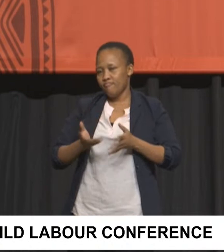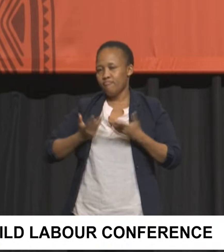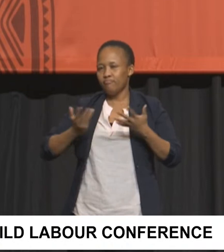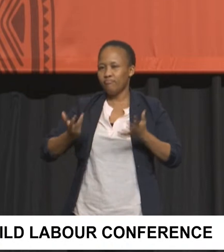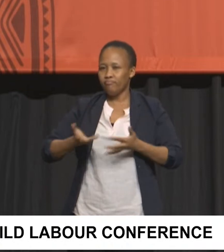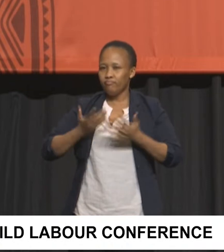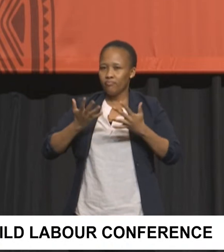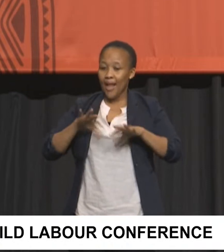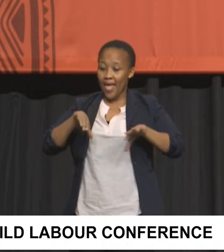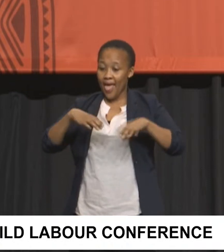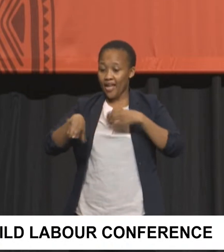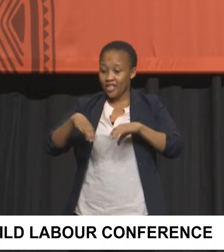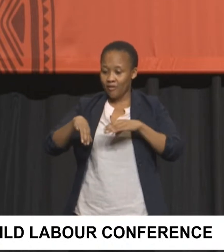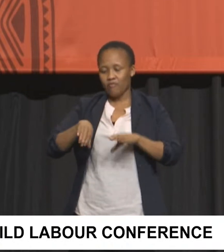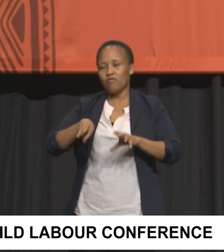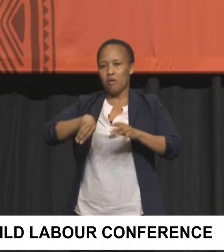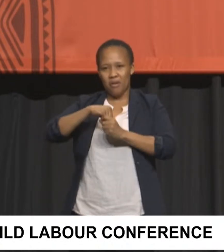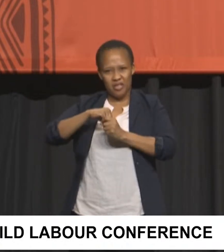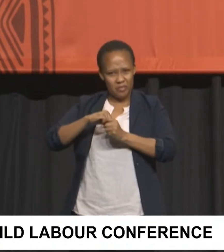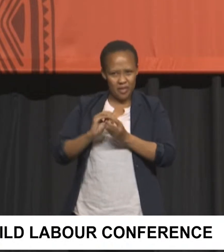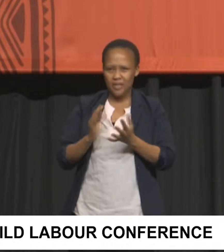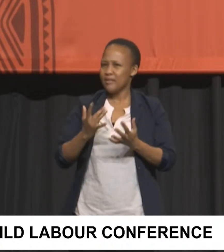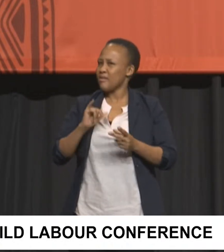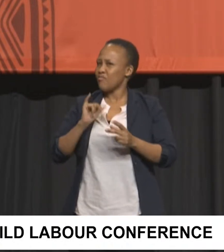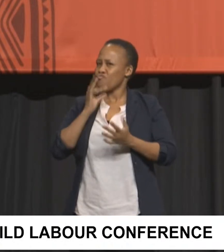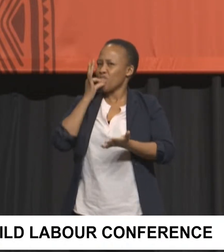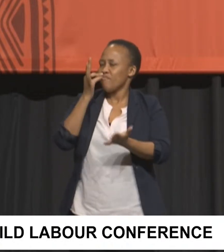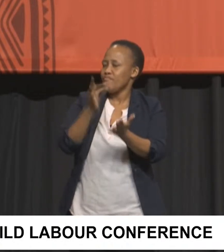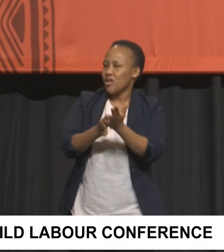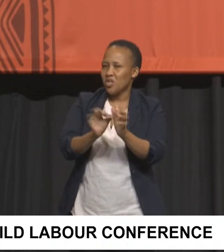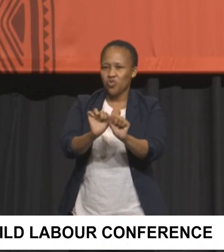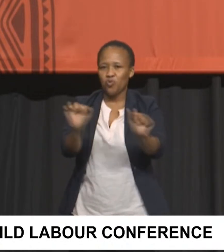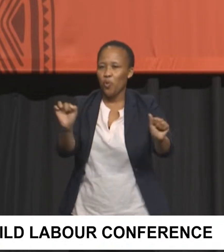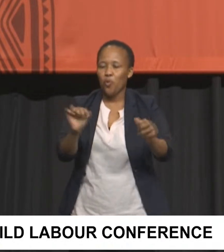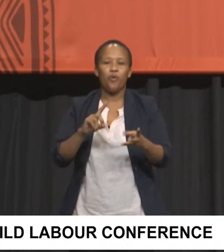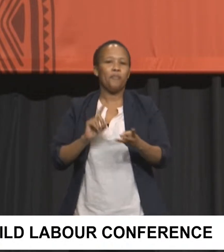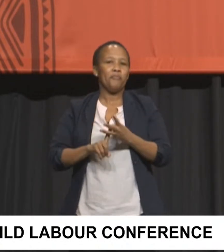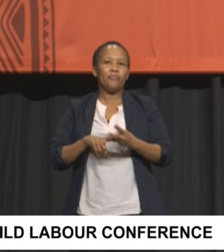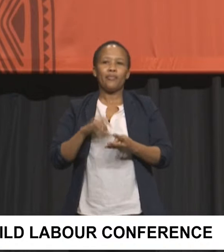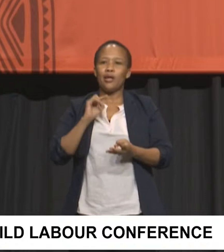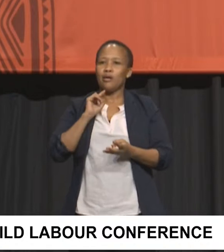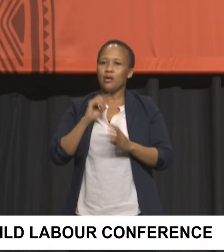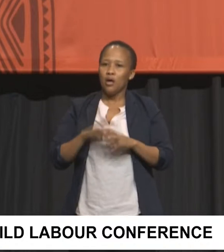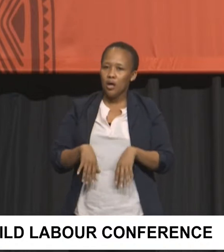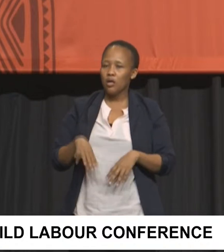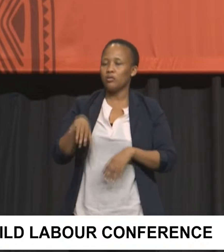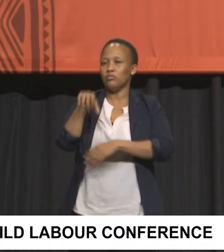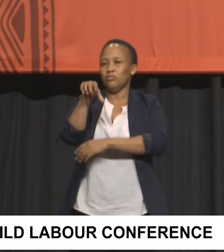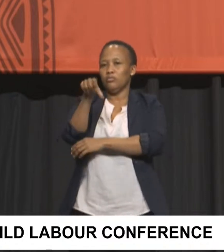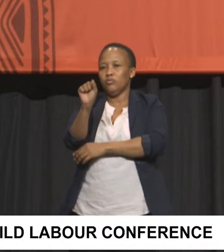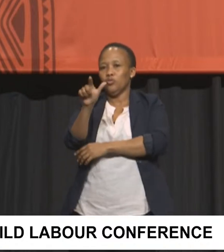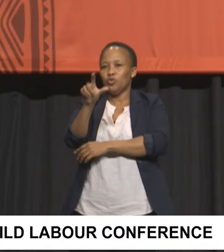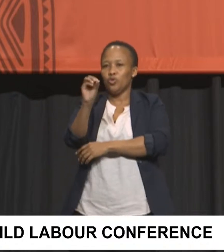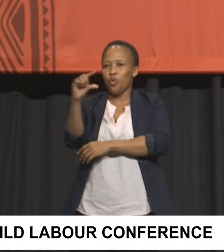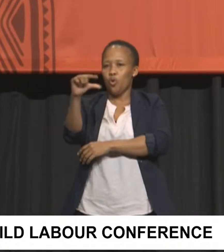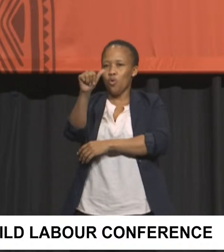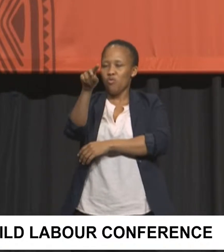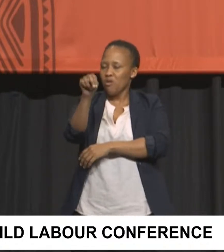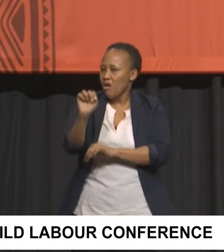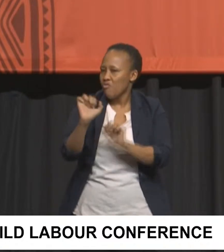your active participation, your recommendations, your slogans, your inputs,